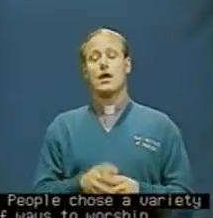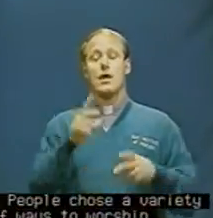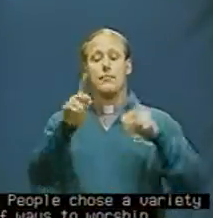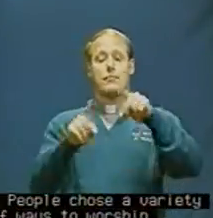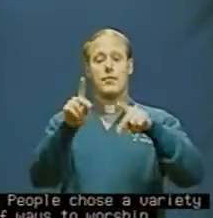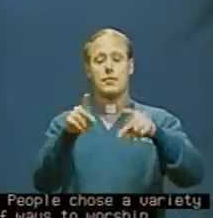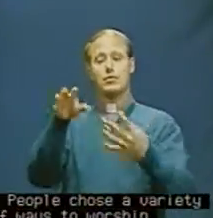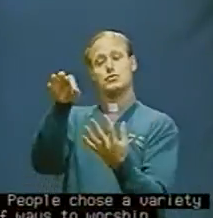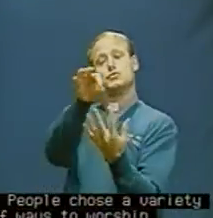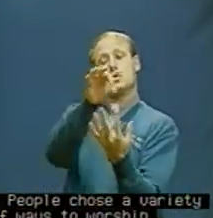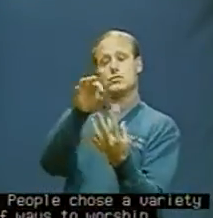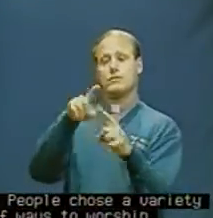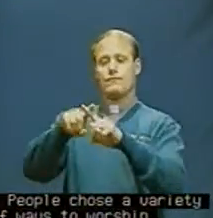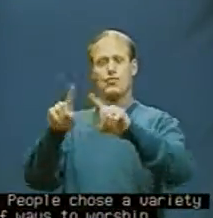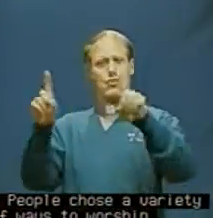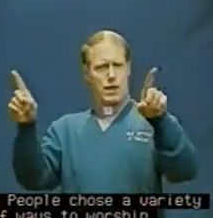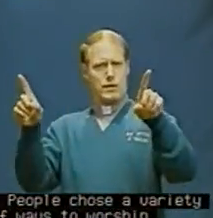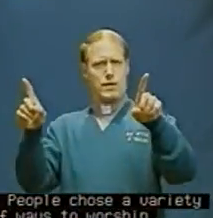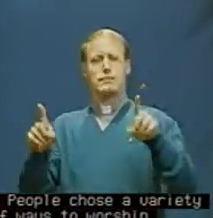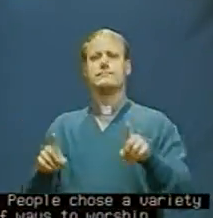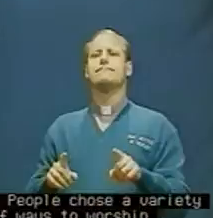People chose a variety of ways to worship.